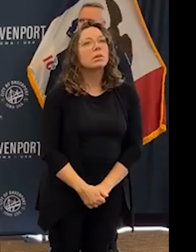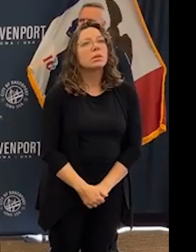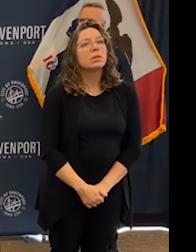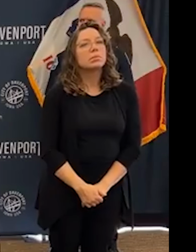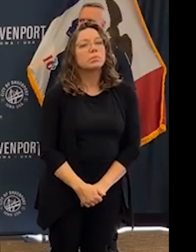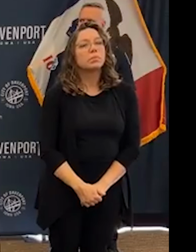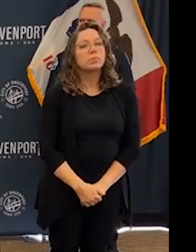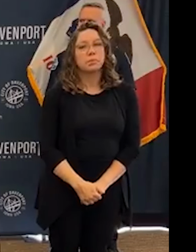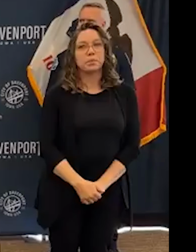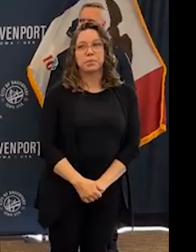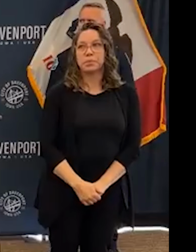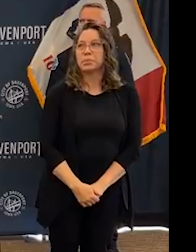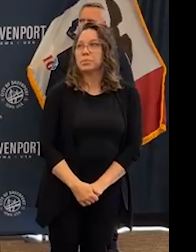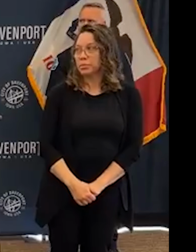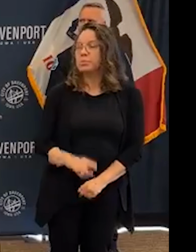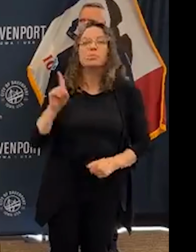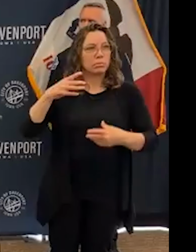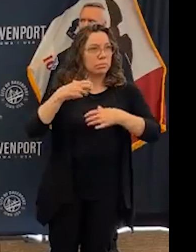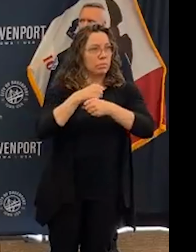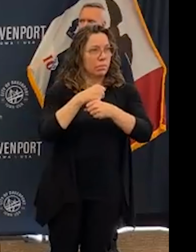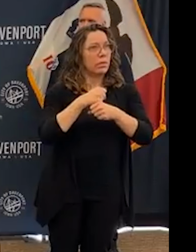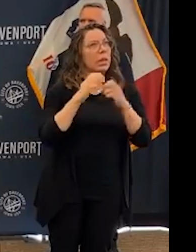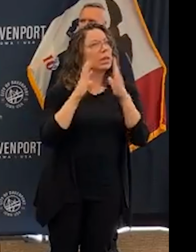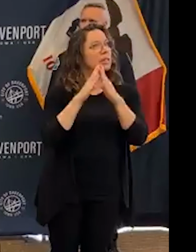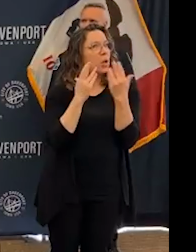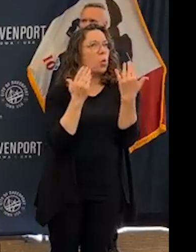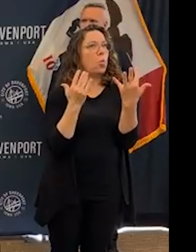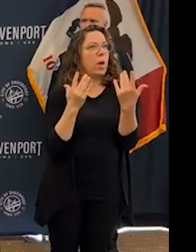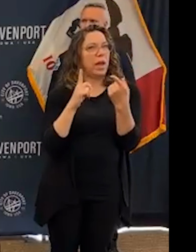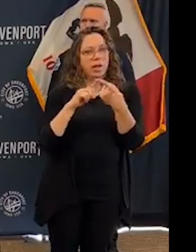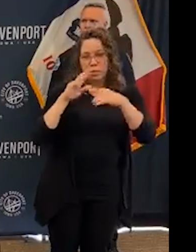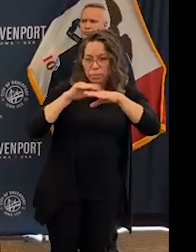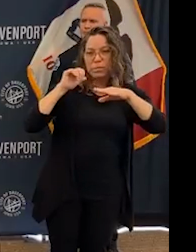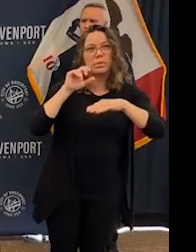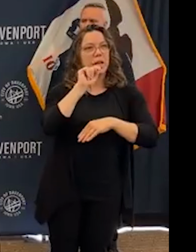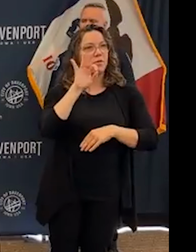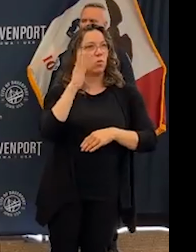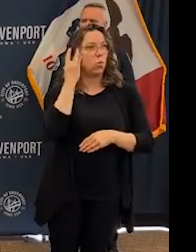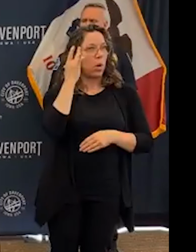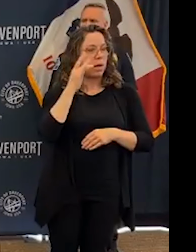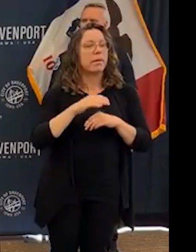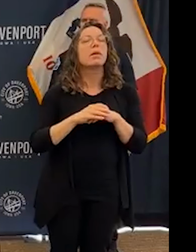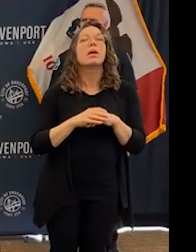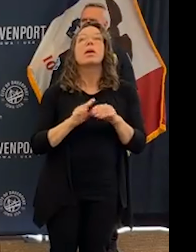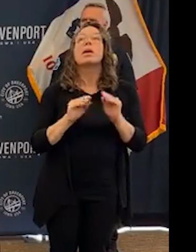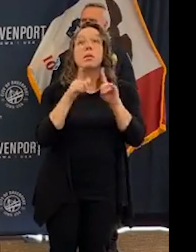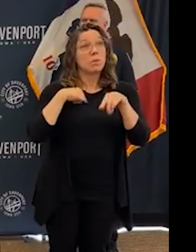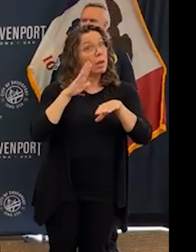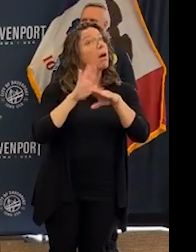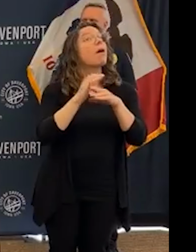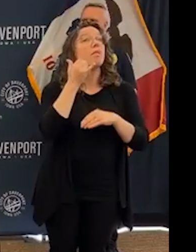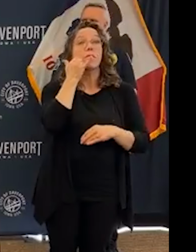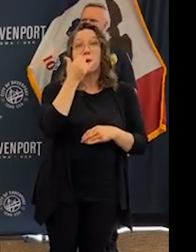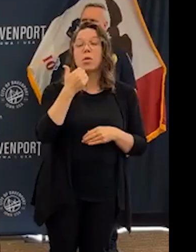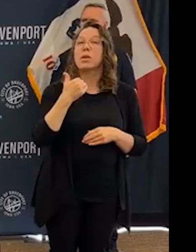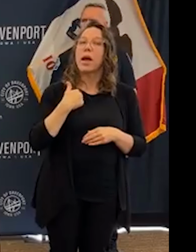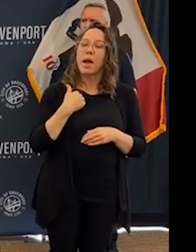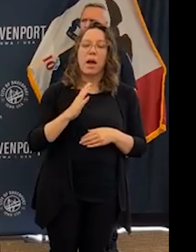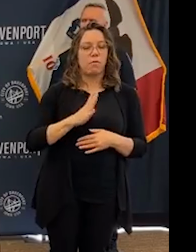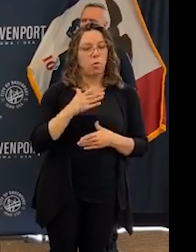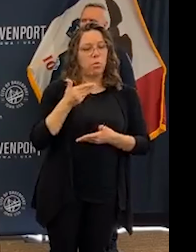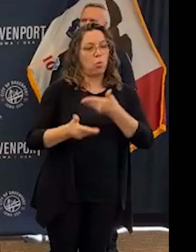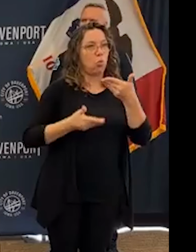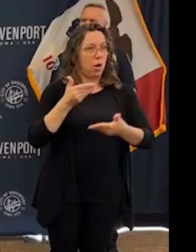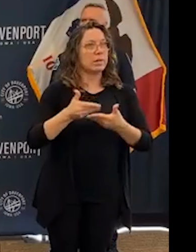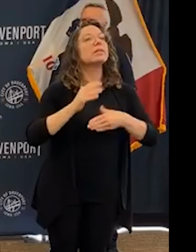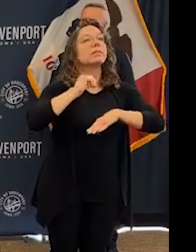And the question was, why did the city wait? Why did the city wait to activate the task force? I can tell you that I was on the phone. We have formal processes in place.